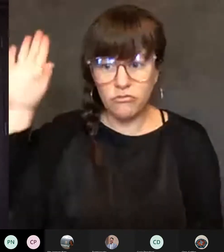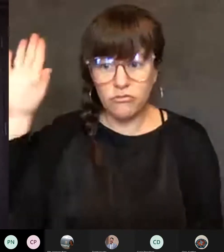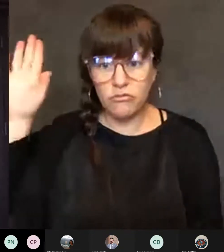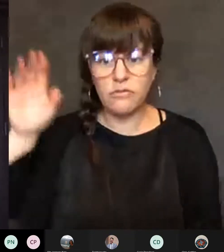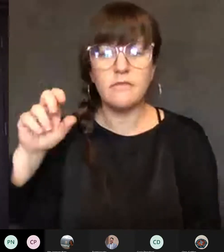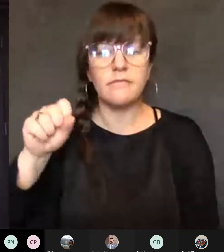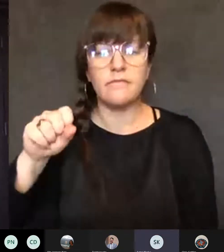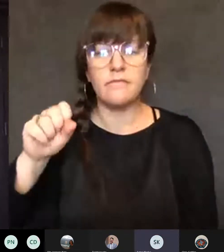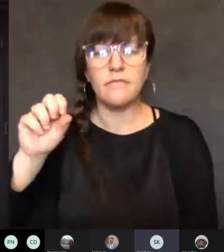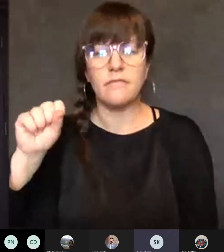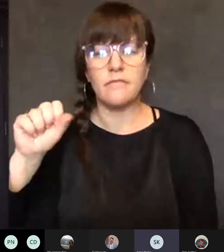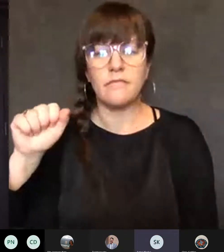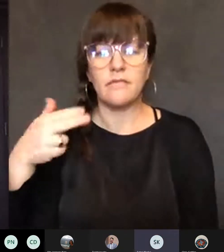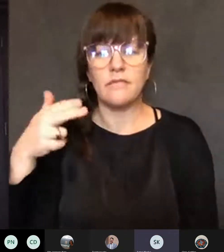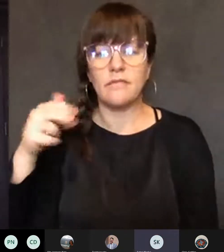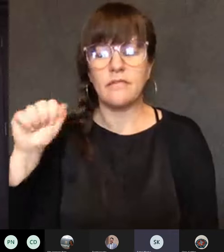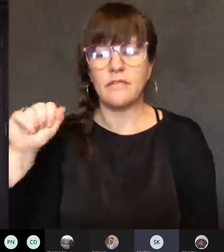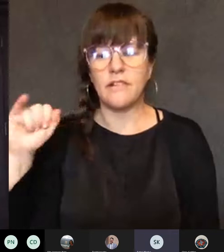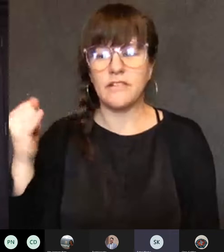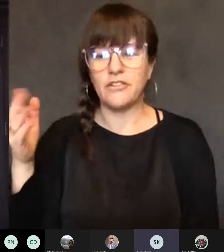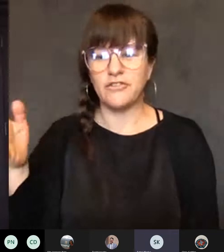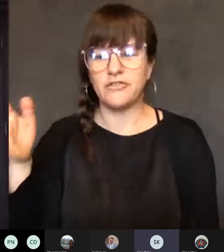Yeah, I put a hand up.